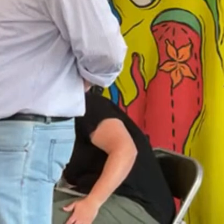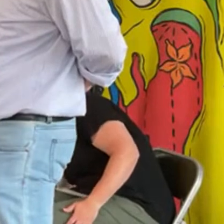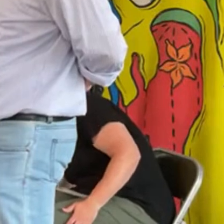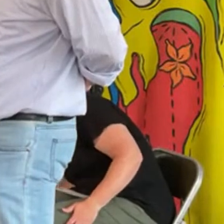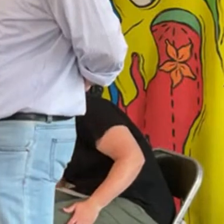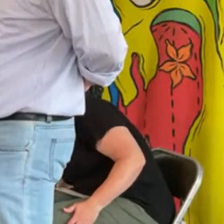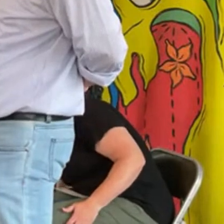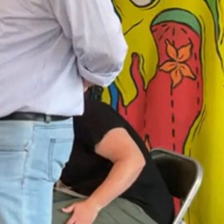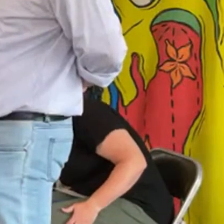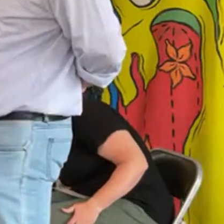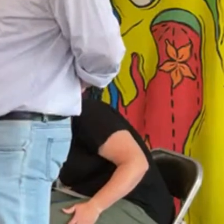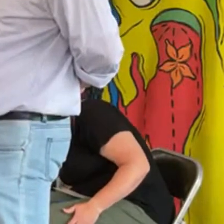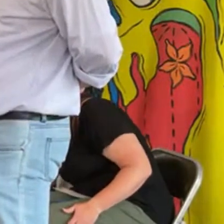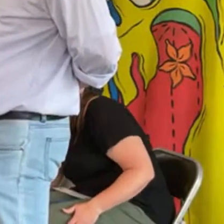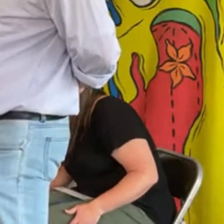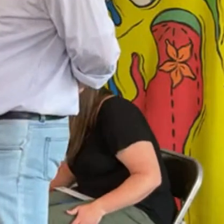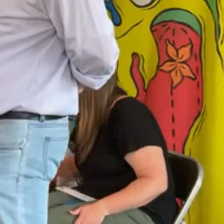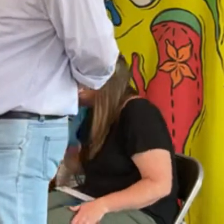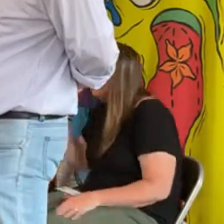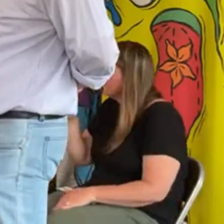Soldiers aim at us.